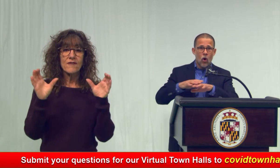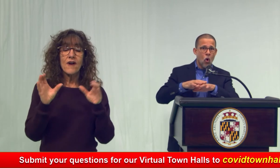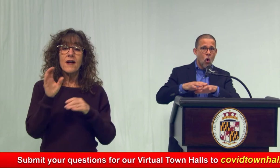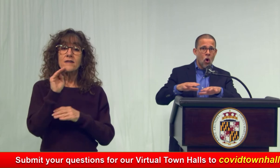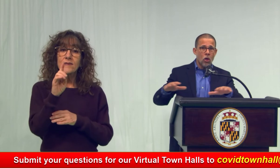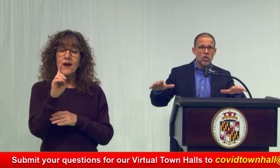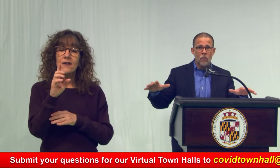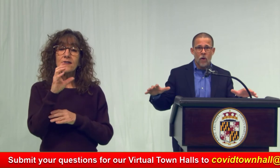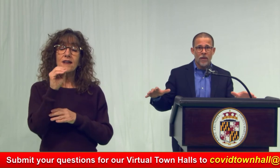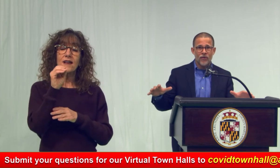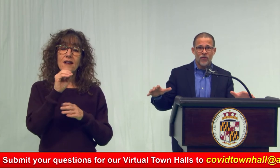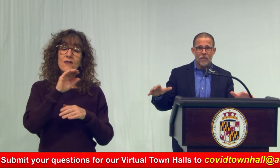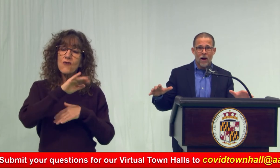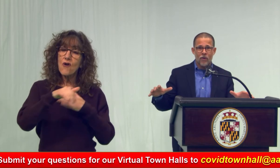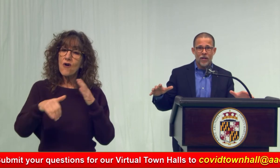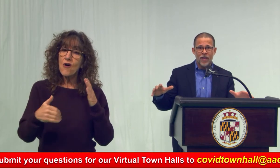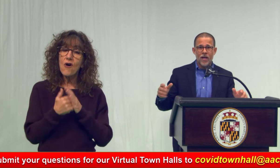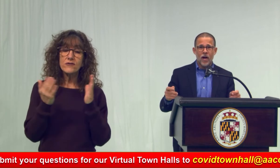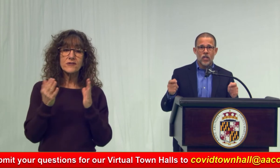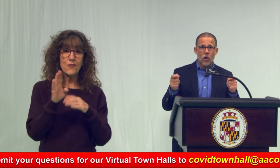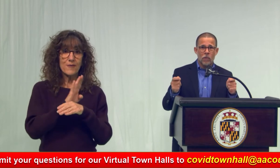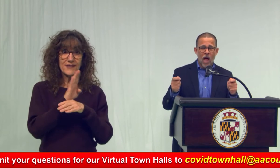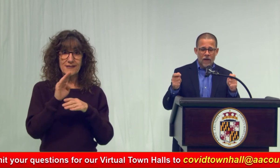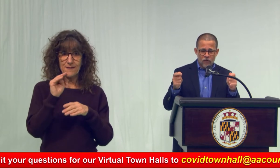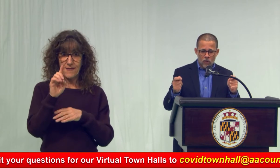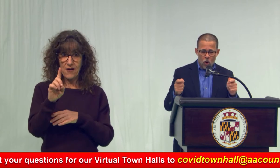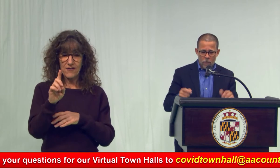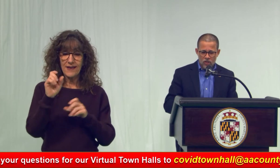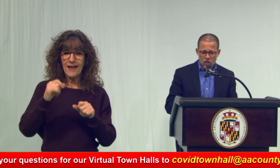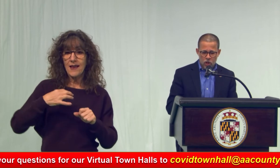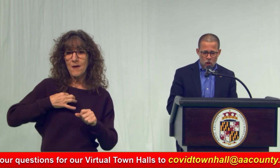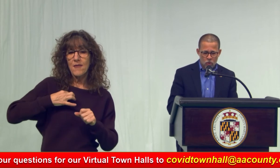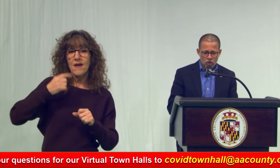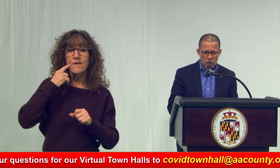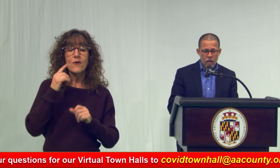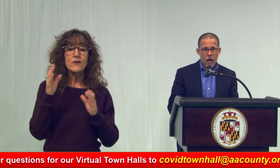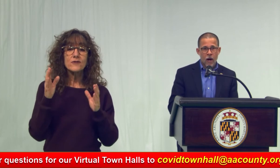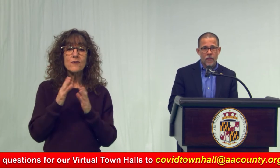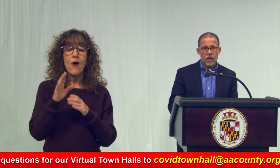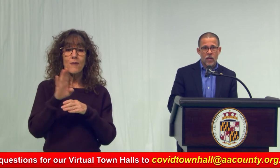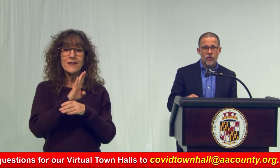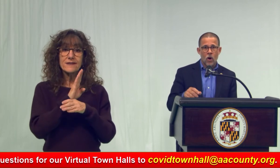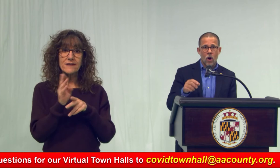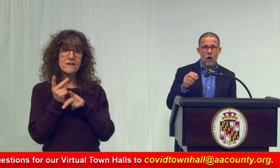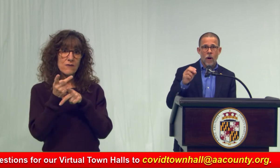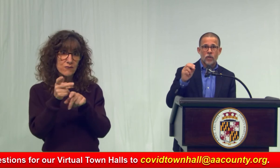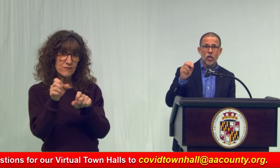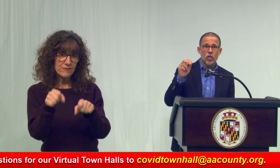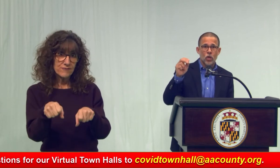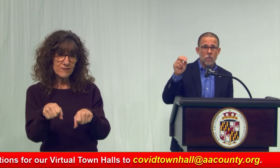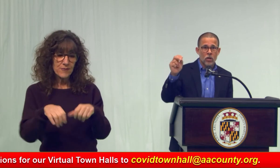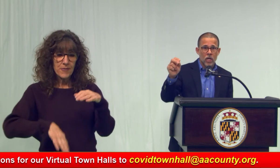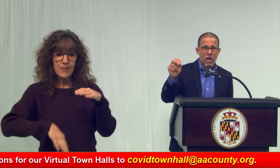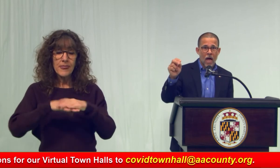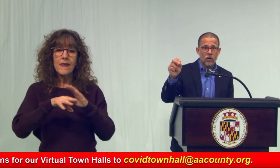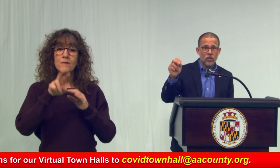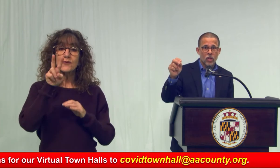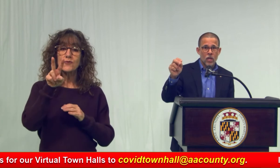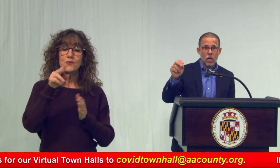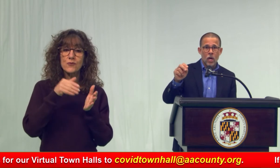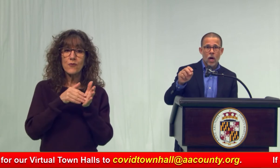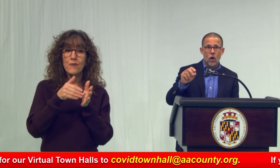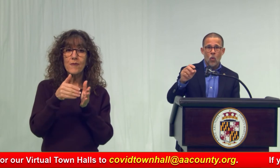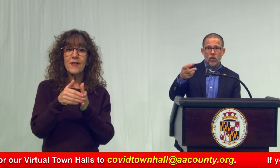Maryland and all small businesses in Maryland to apply for small business loans. These are up to $2